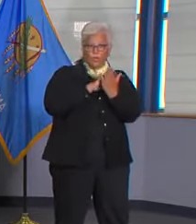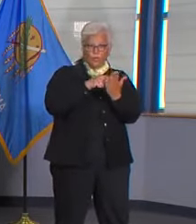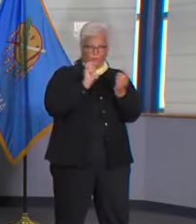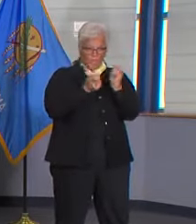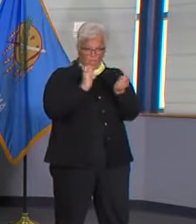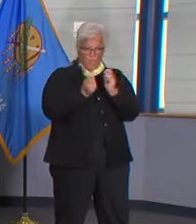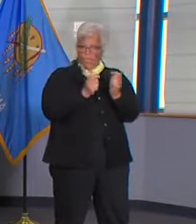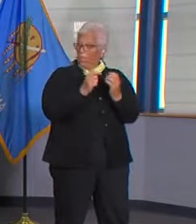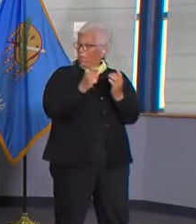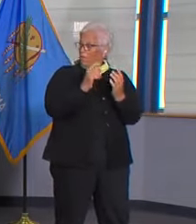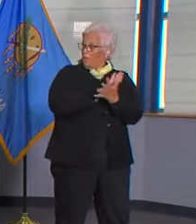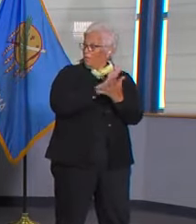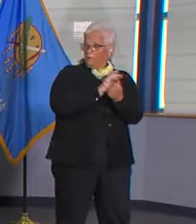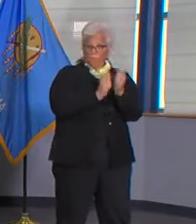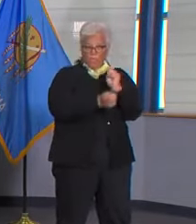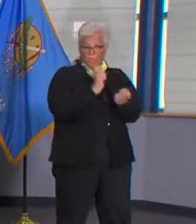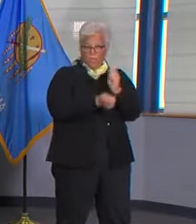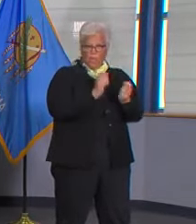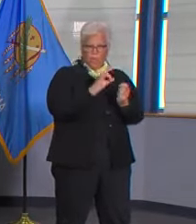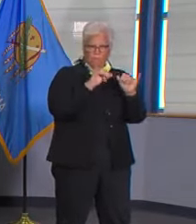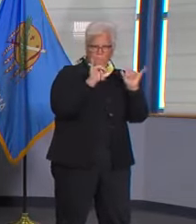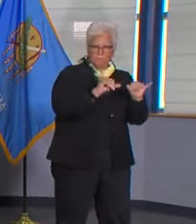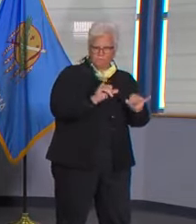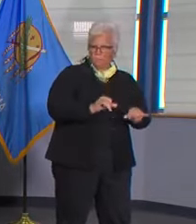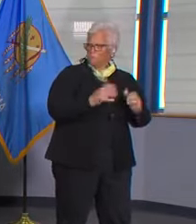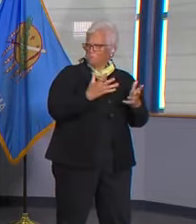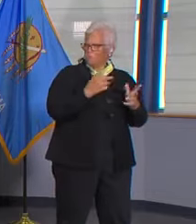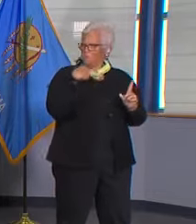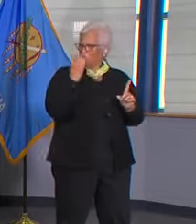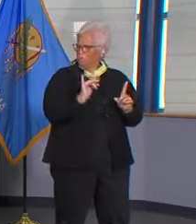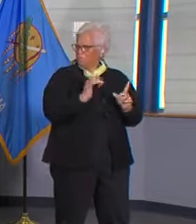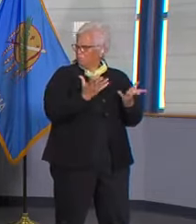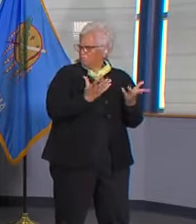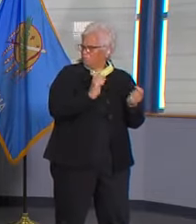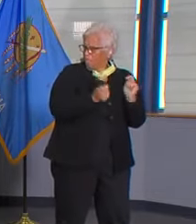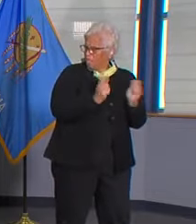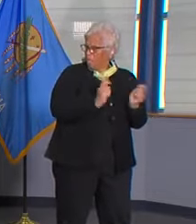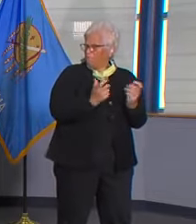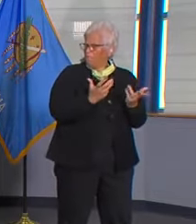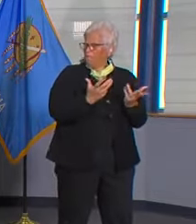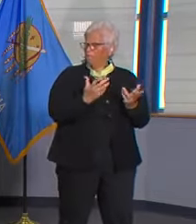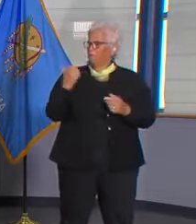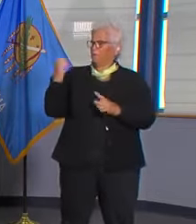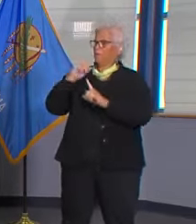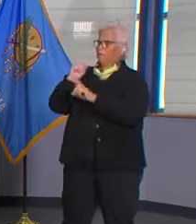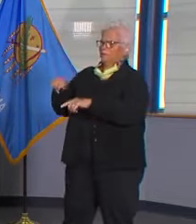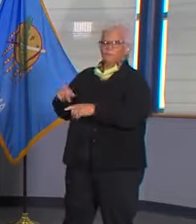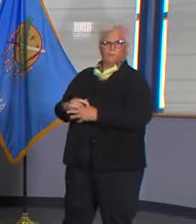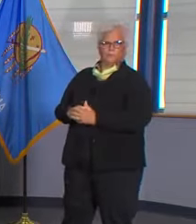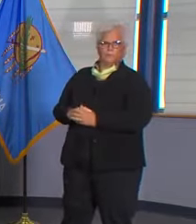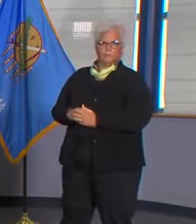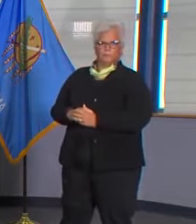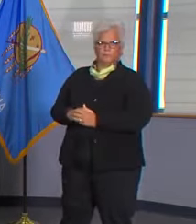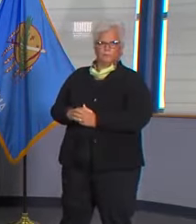or anything that's been implemented at this point in time or not implemented? I mean, we've had a lot of discussion in particular